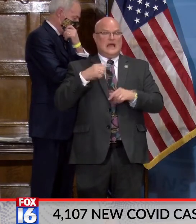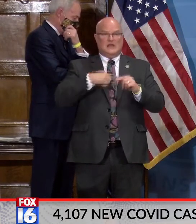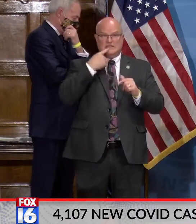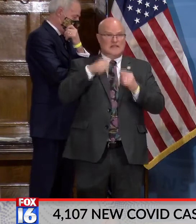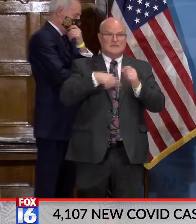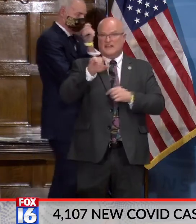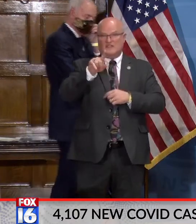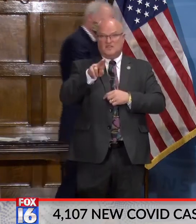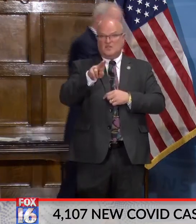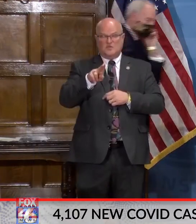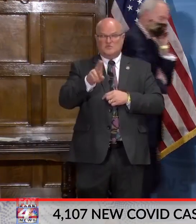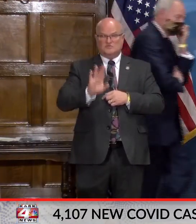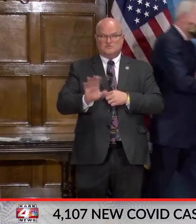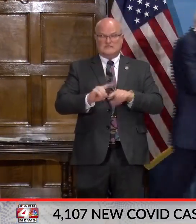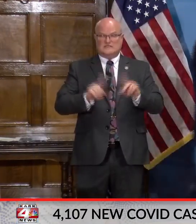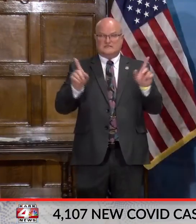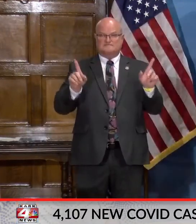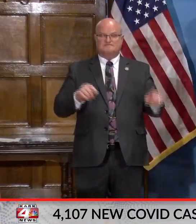vaccine.